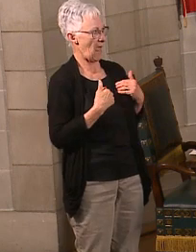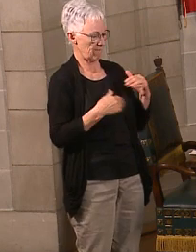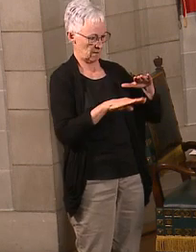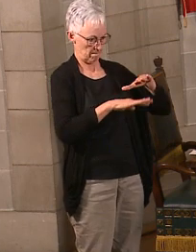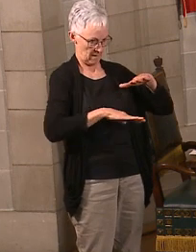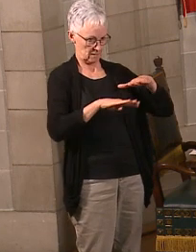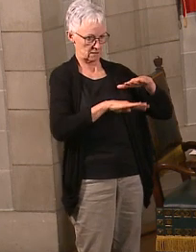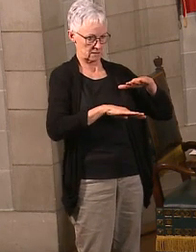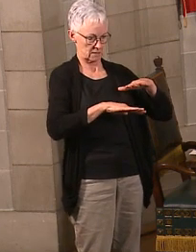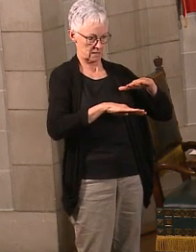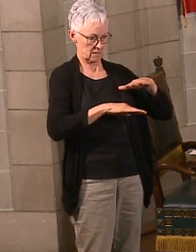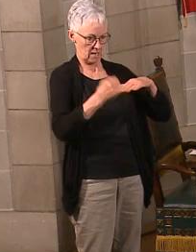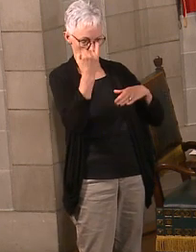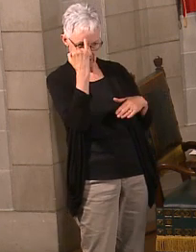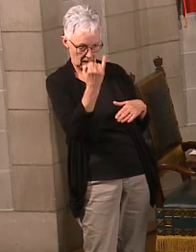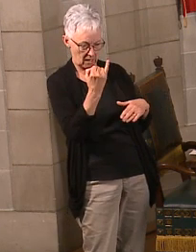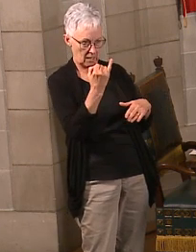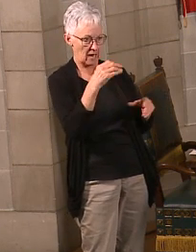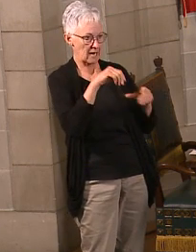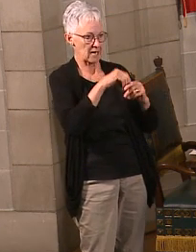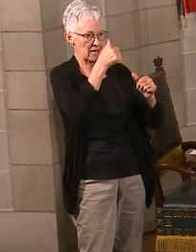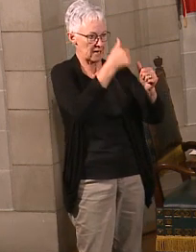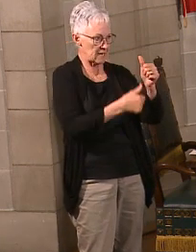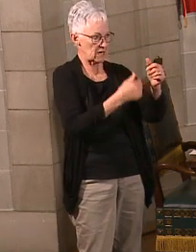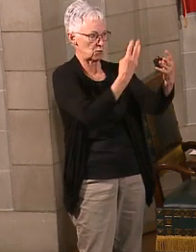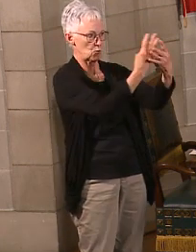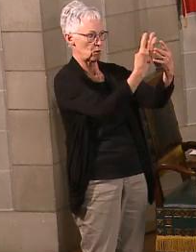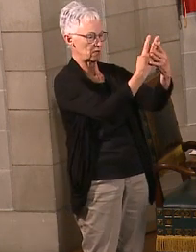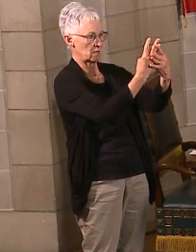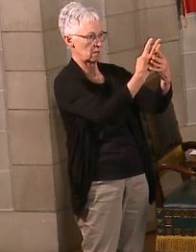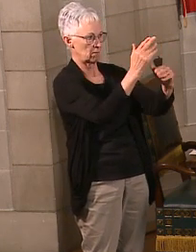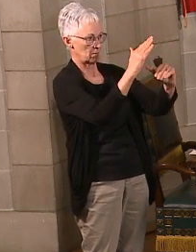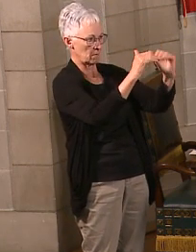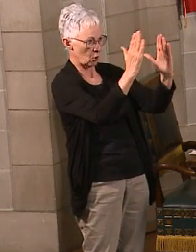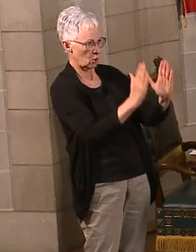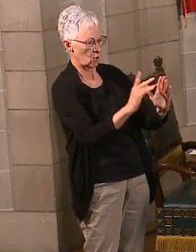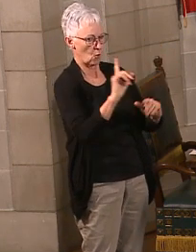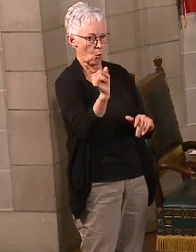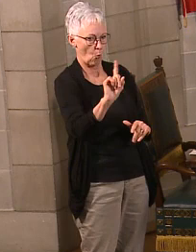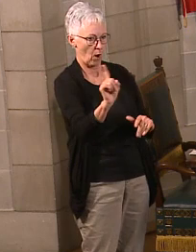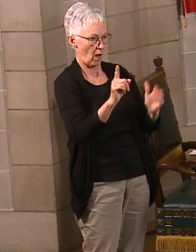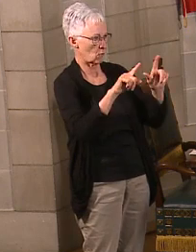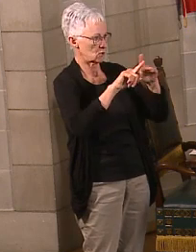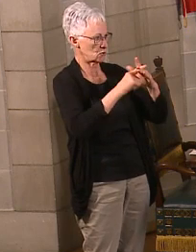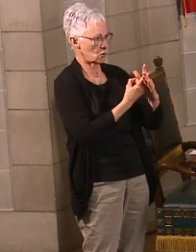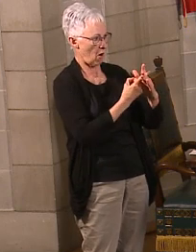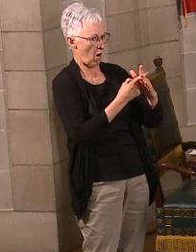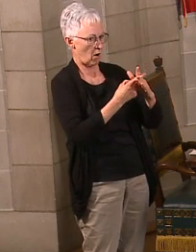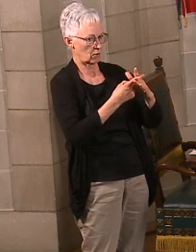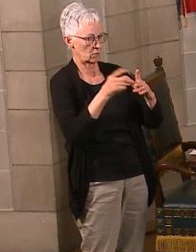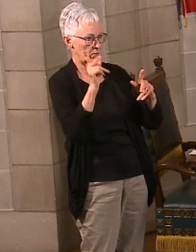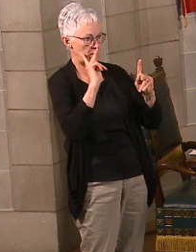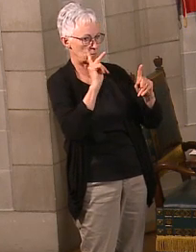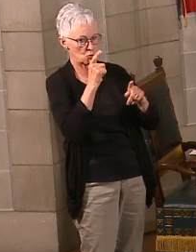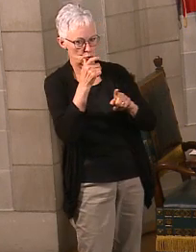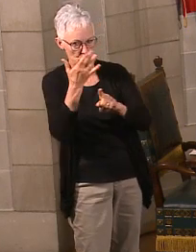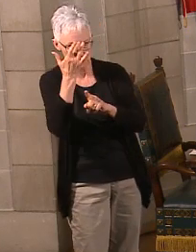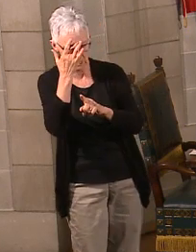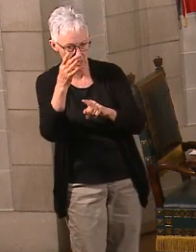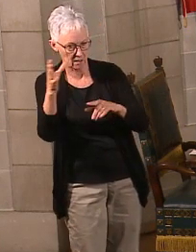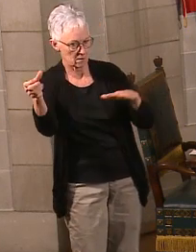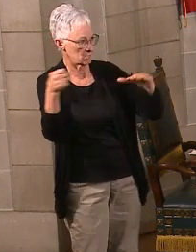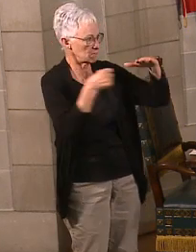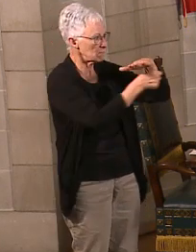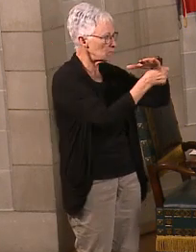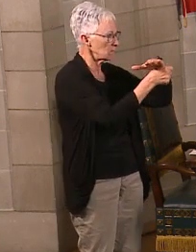each facility where we would start, how we might shift things depending on the number of patients or number of suspected